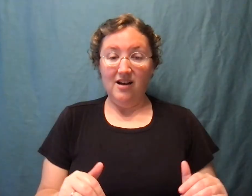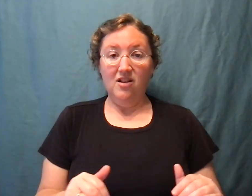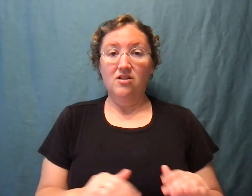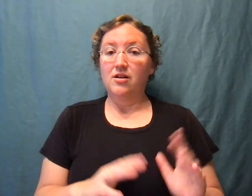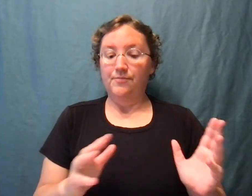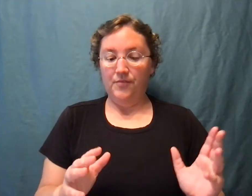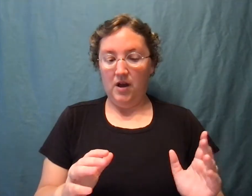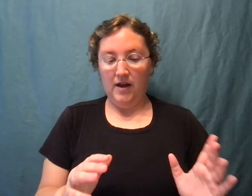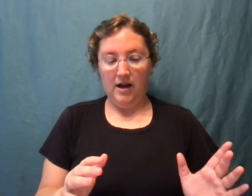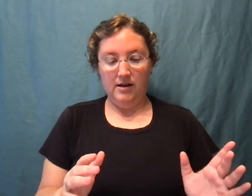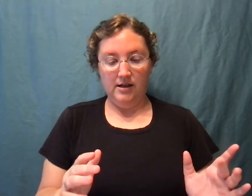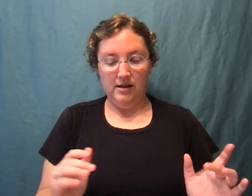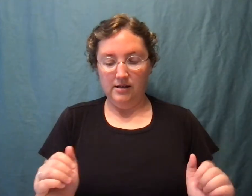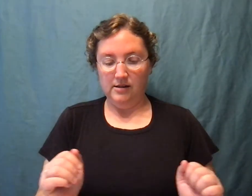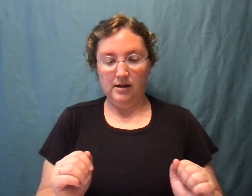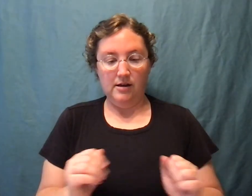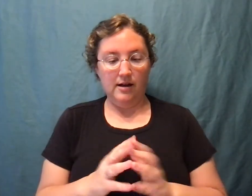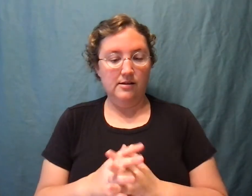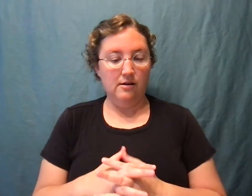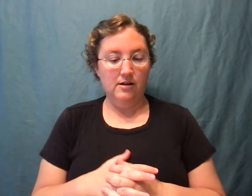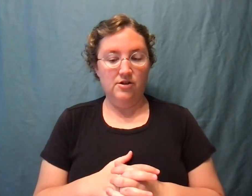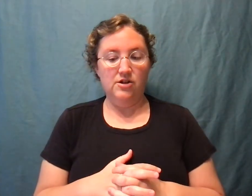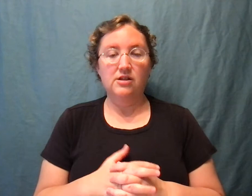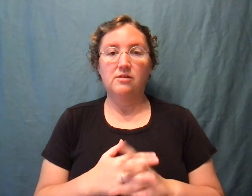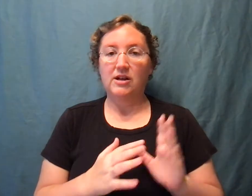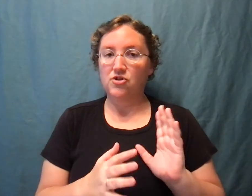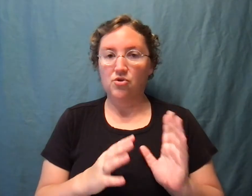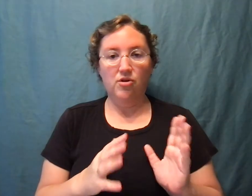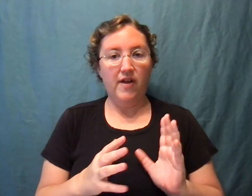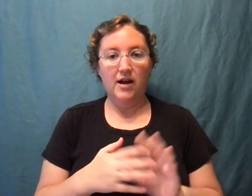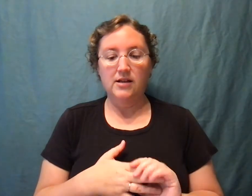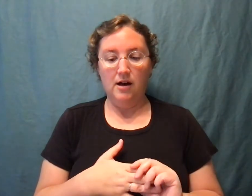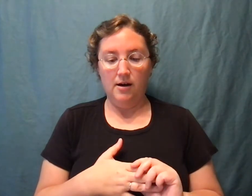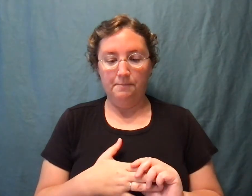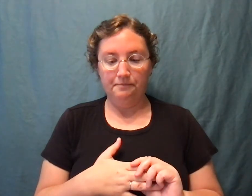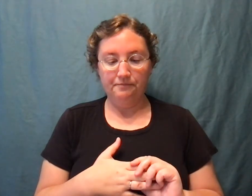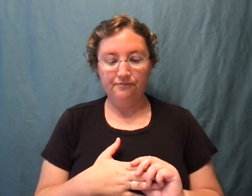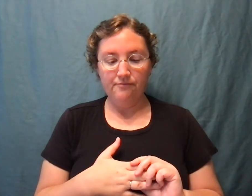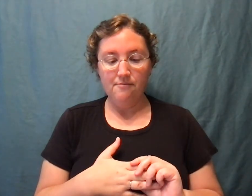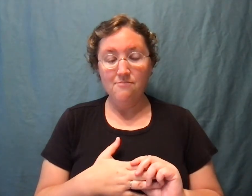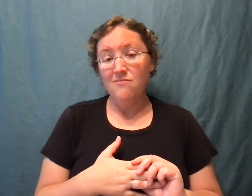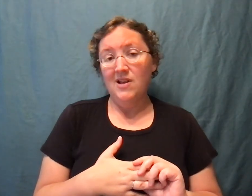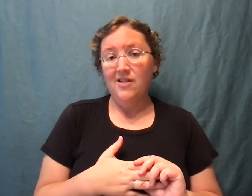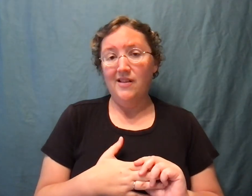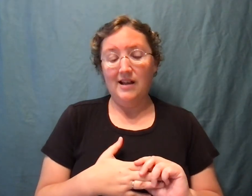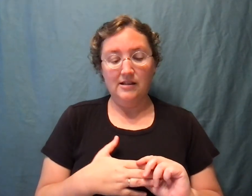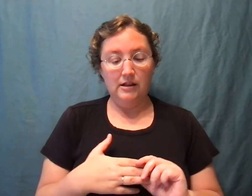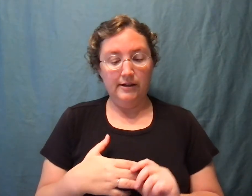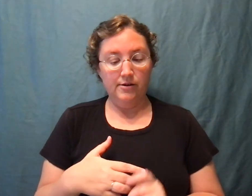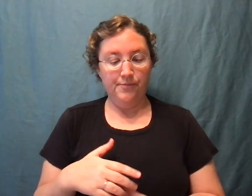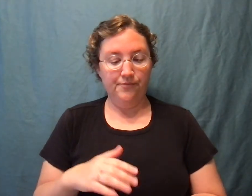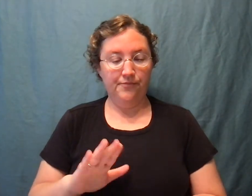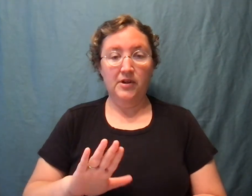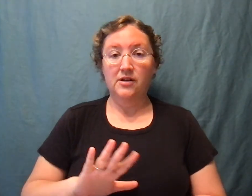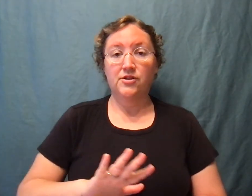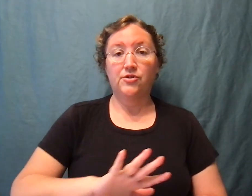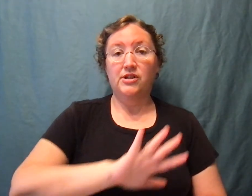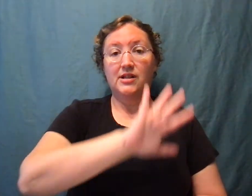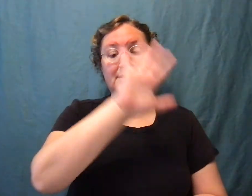dialogue that is next on this just to make sure that that's clear. So she says,